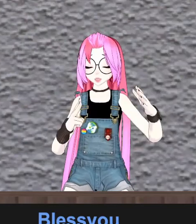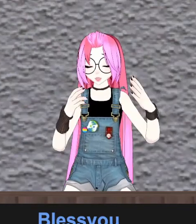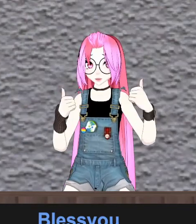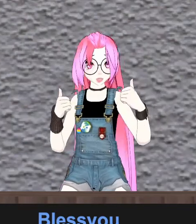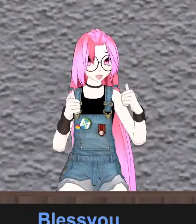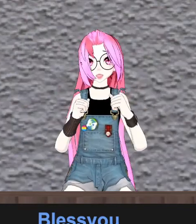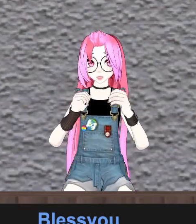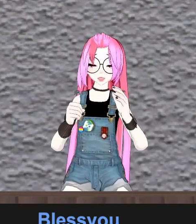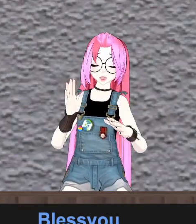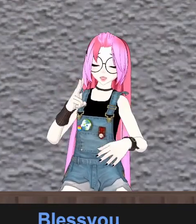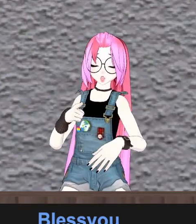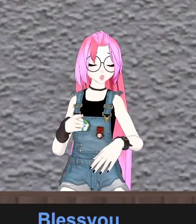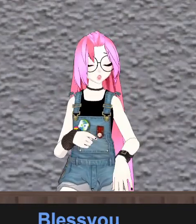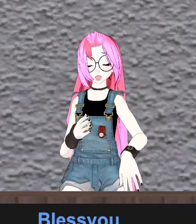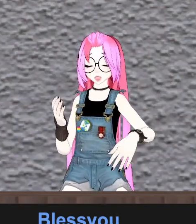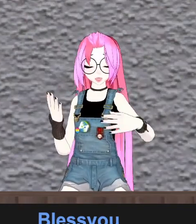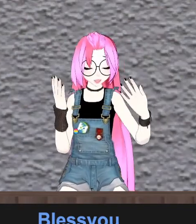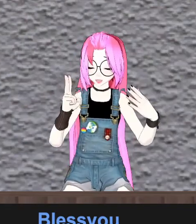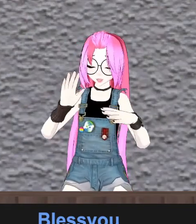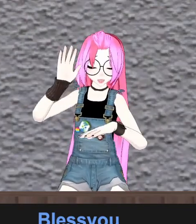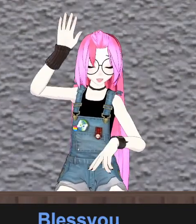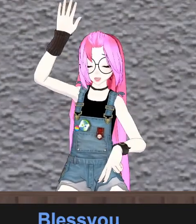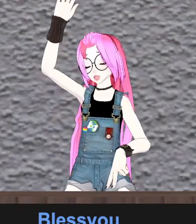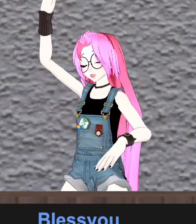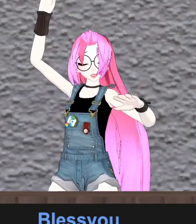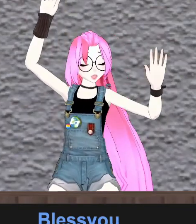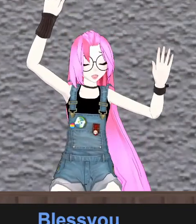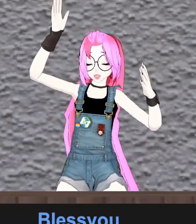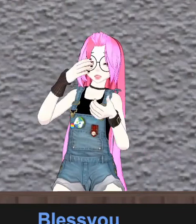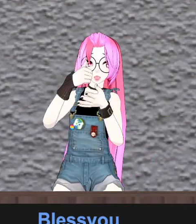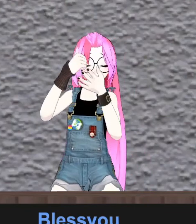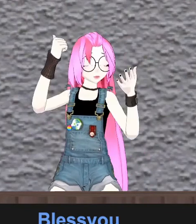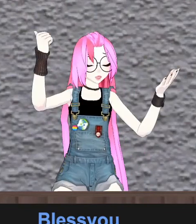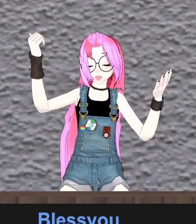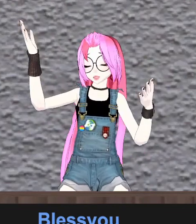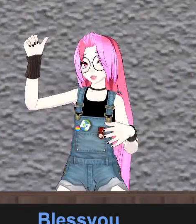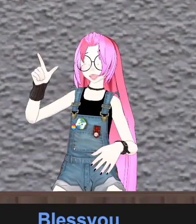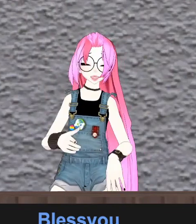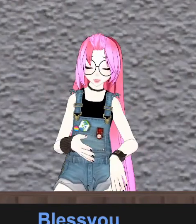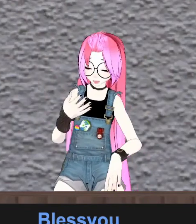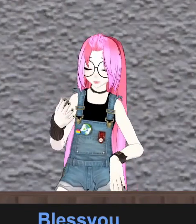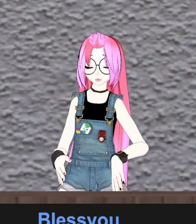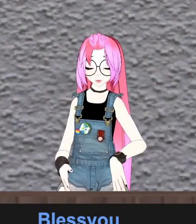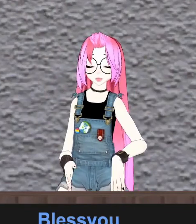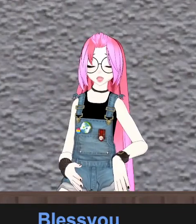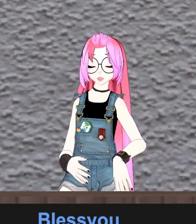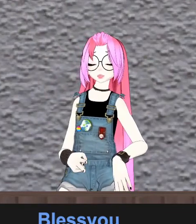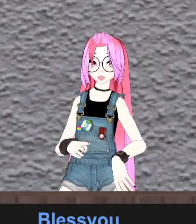they're down to interpret if needed. And yeah, never feel bad to raise your hand and be like, I need help. Who can help me? Yeah. But yeah, I'd say the